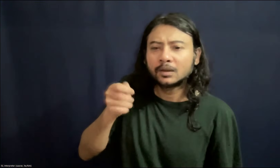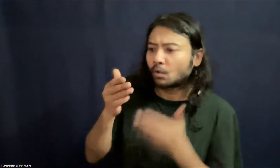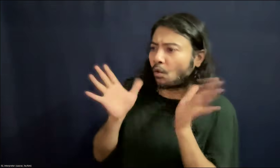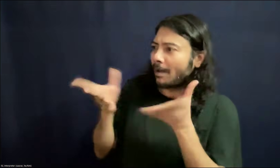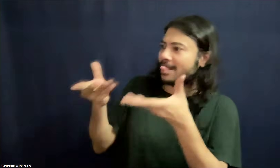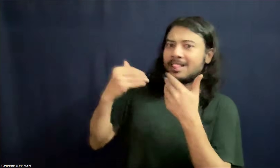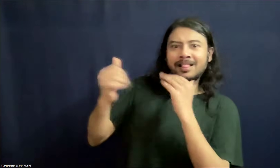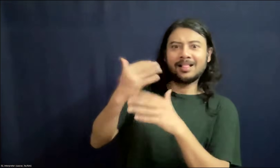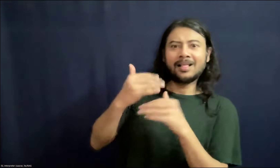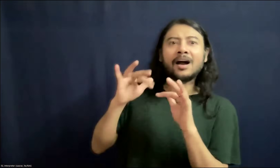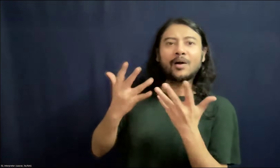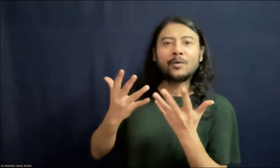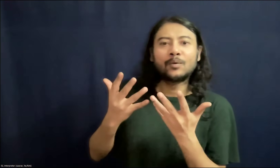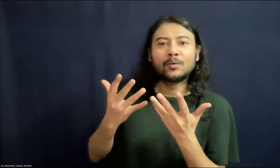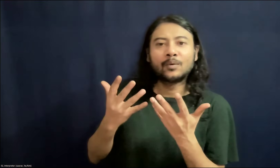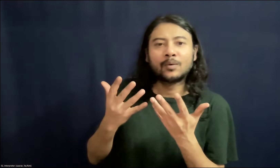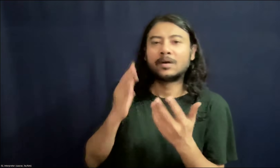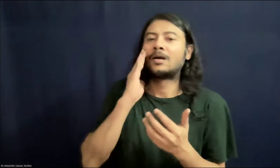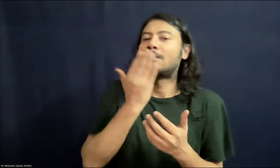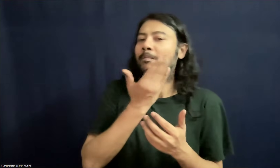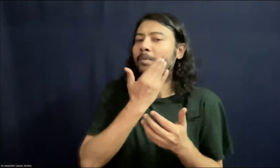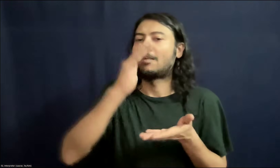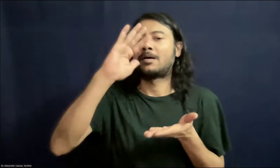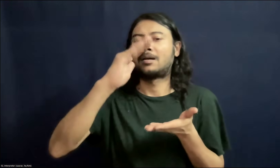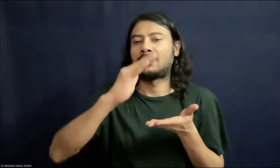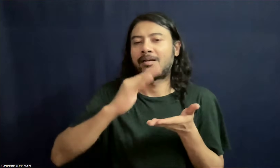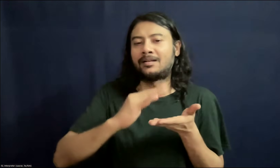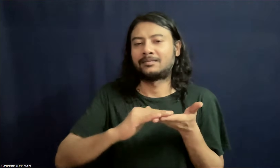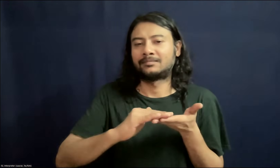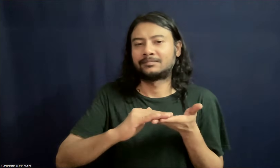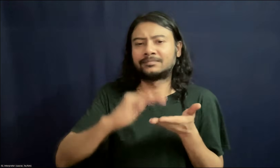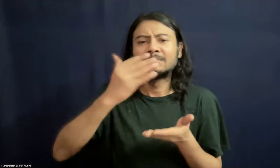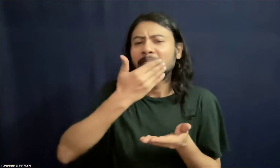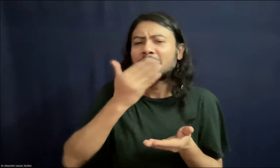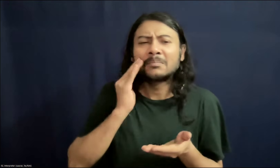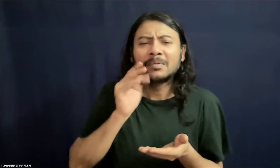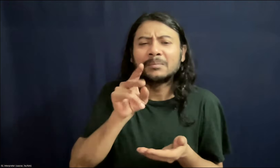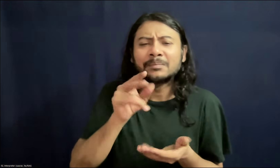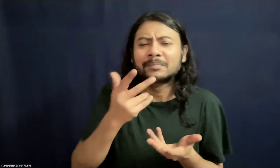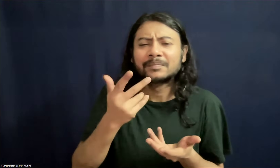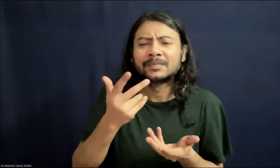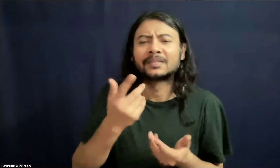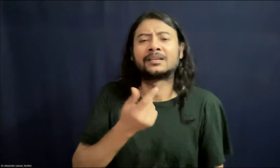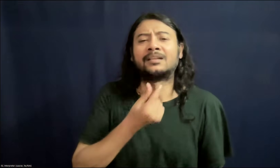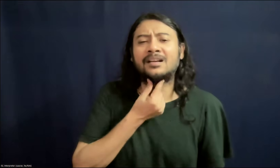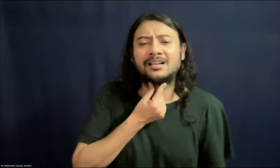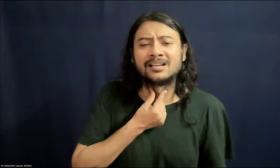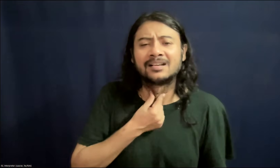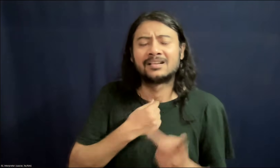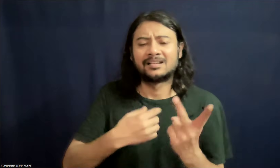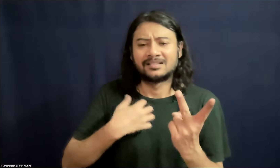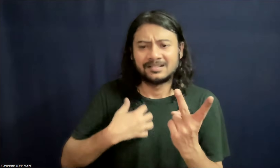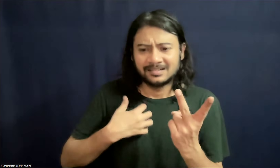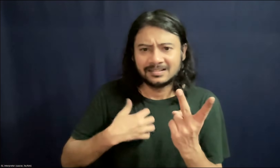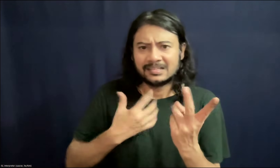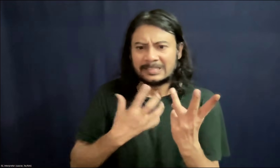when we are greedy, we have lust, we have envy and anger. When we have these sins, because of these